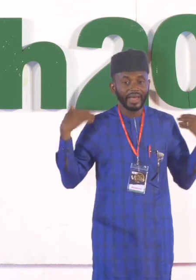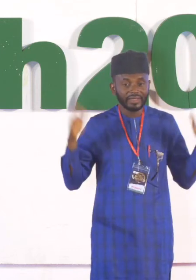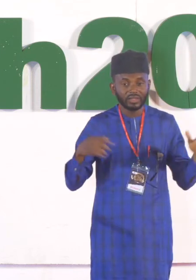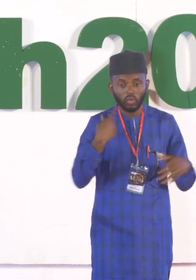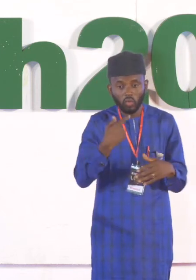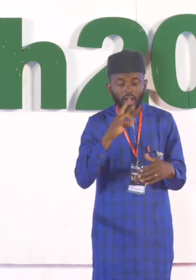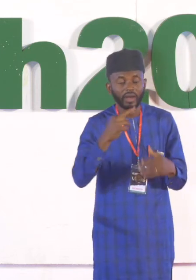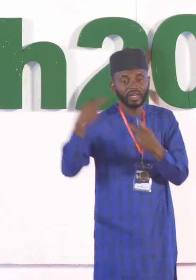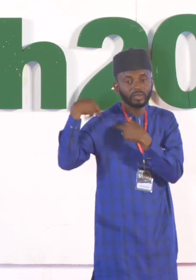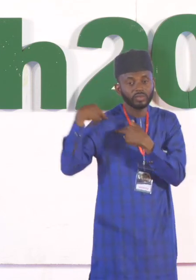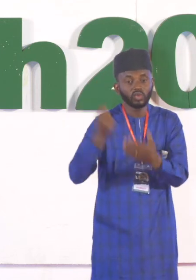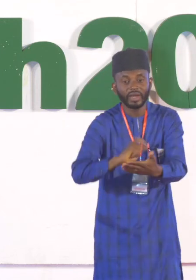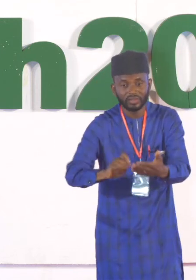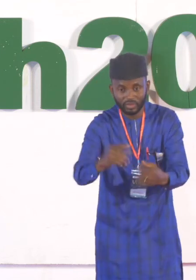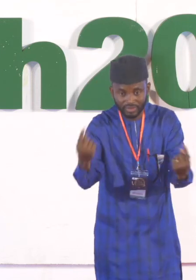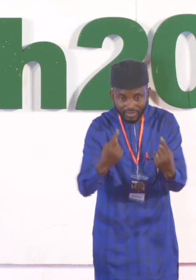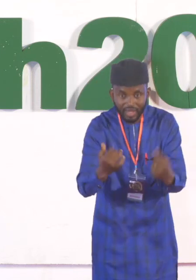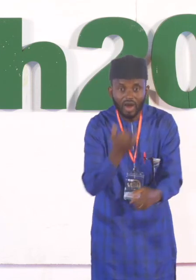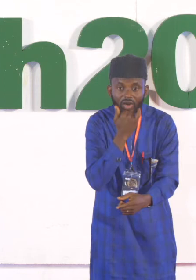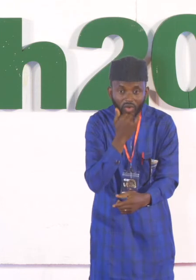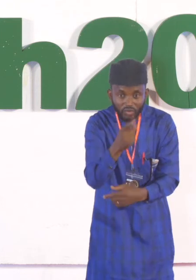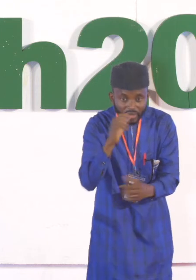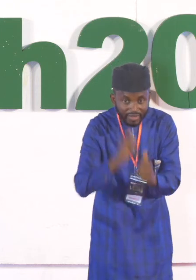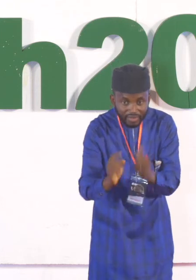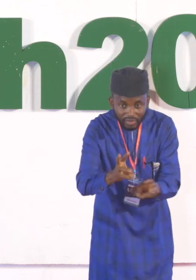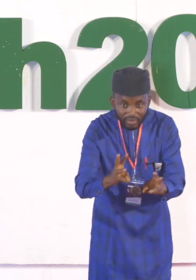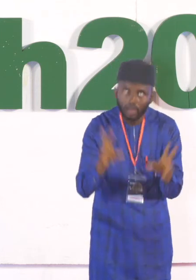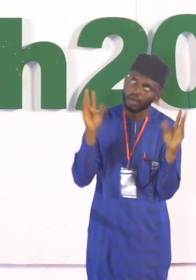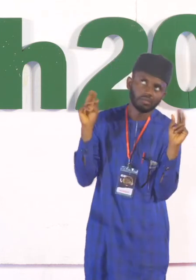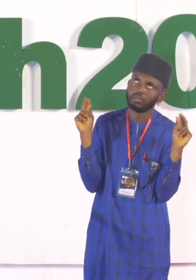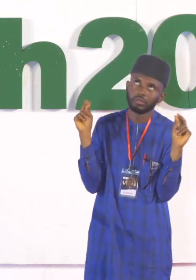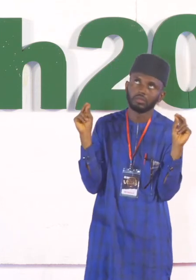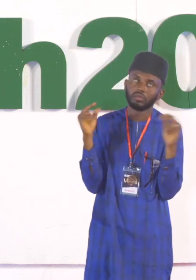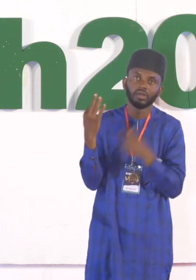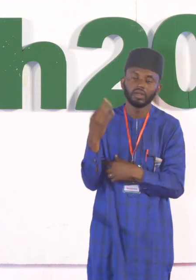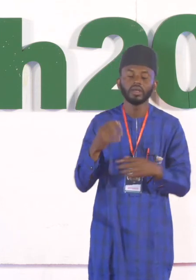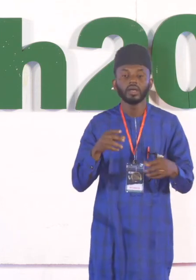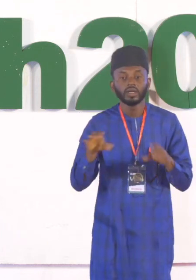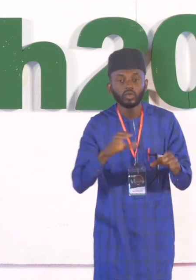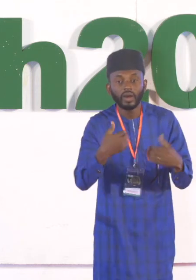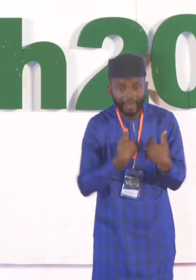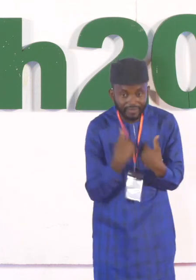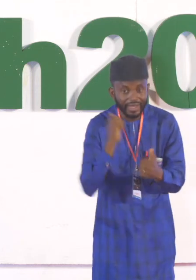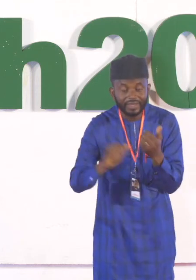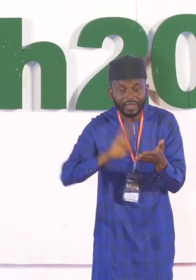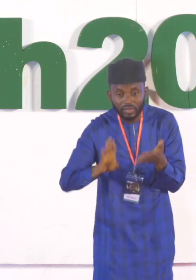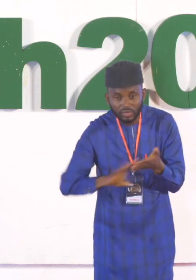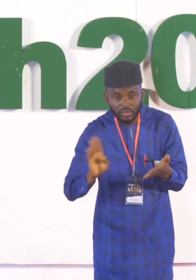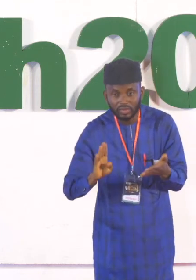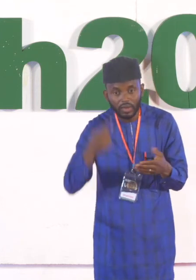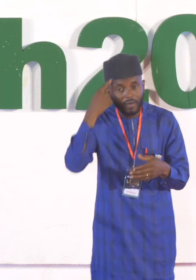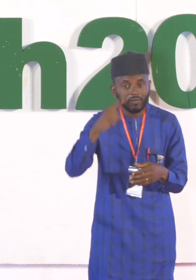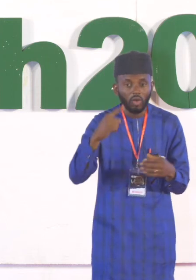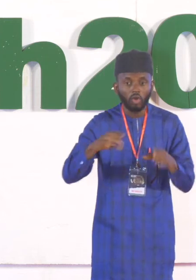are responsible for writing the deeds wrong you in any way?" You say, "No, Allah." "Do you have any excuse